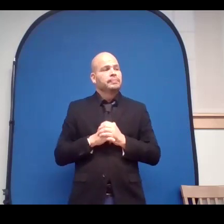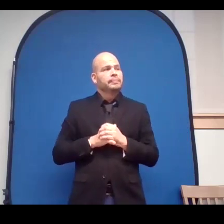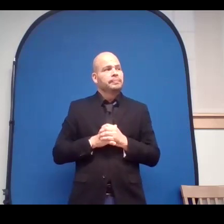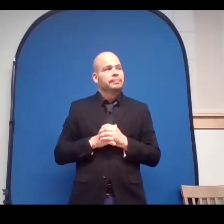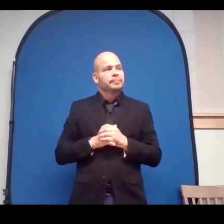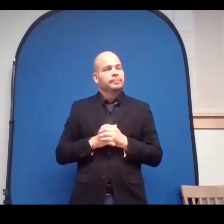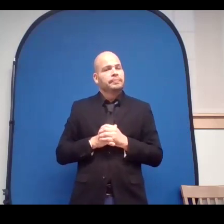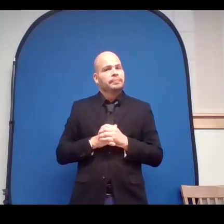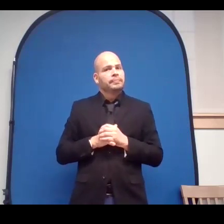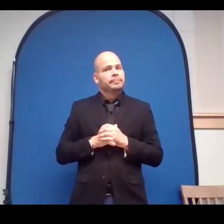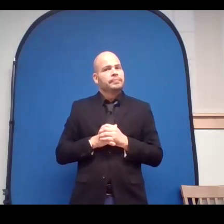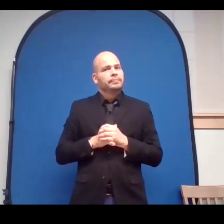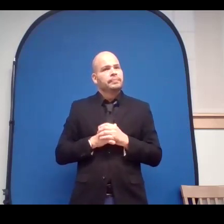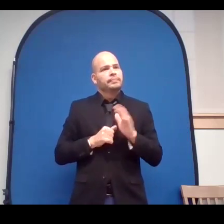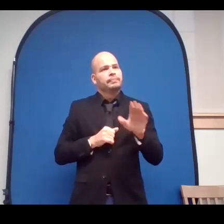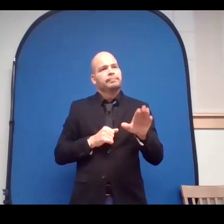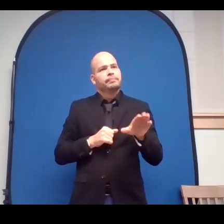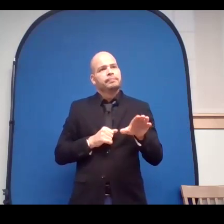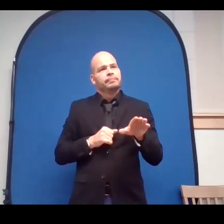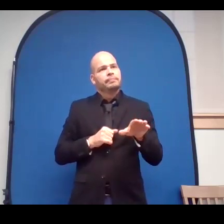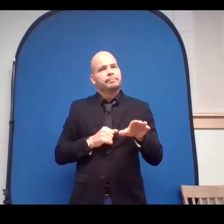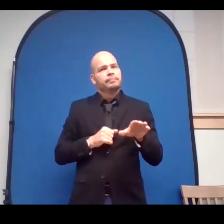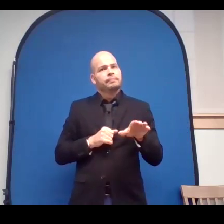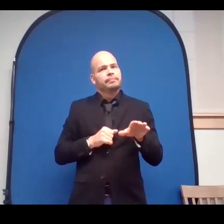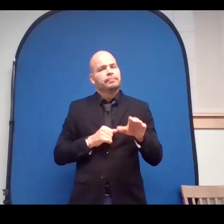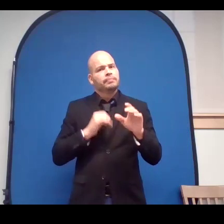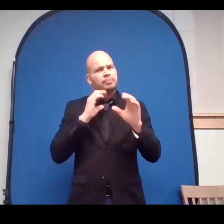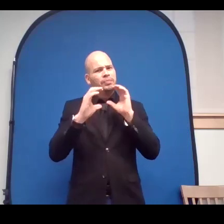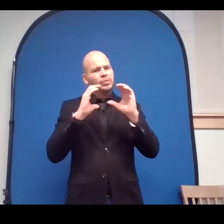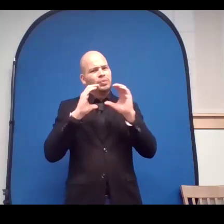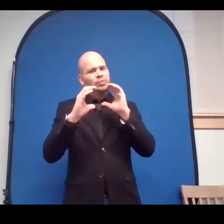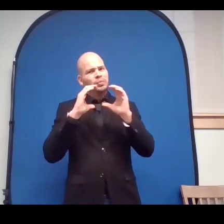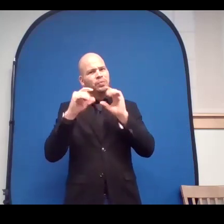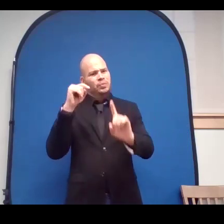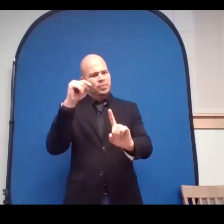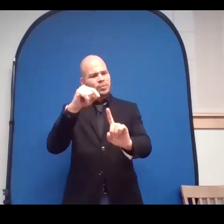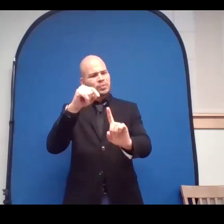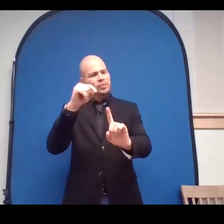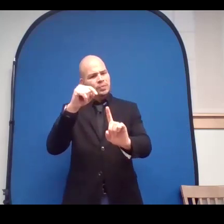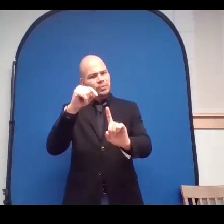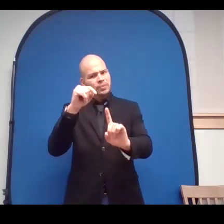But in terms of communicating, was it just that you